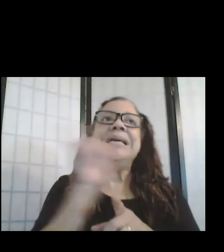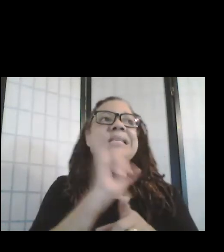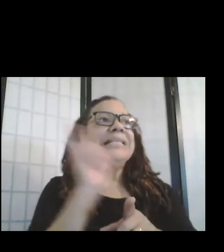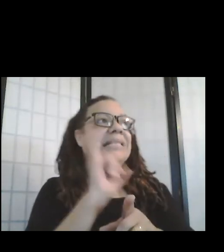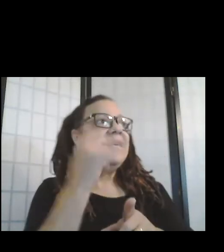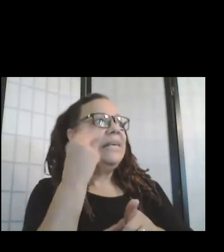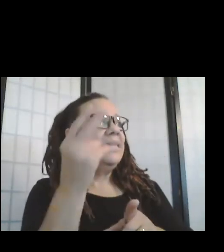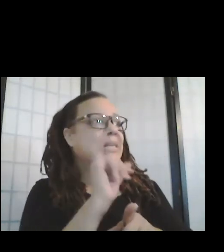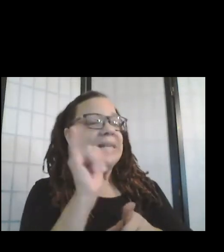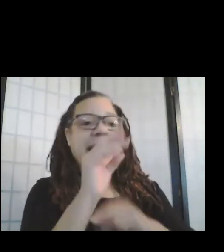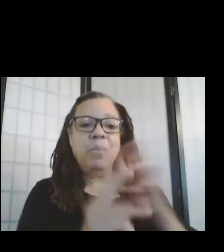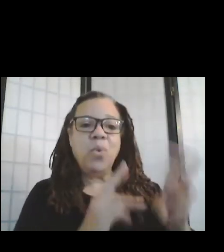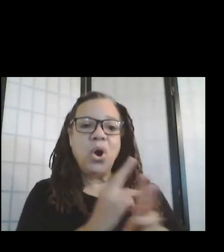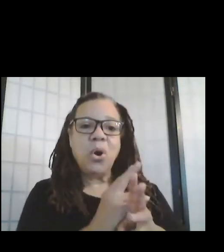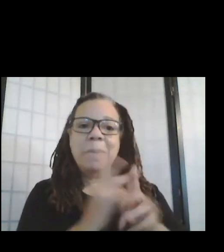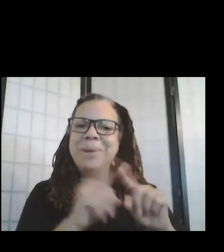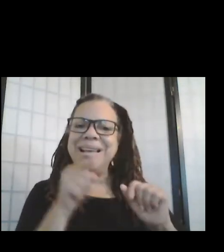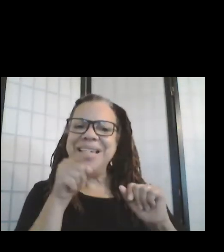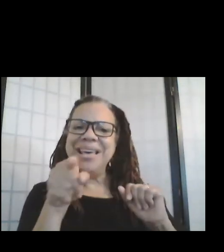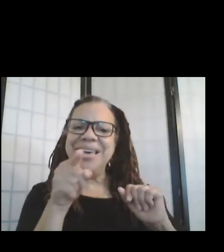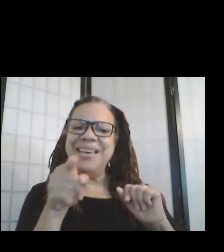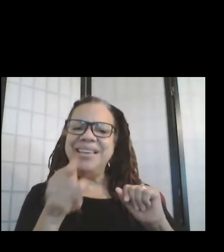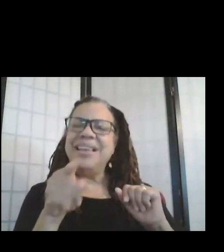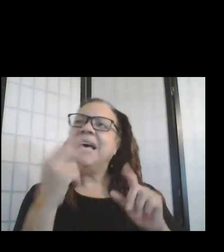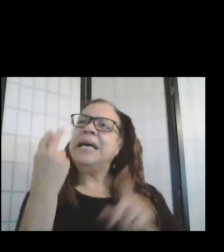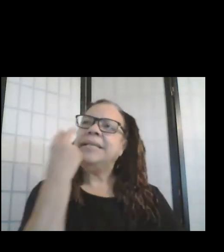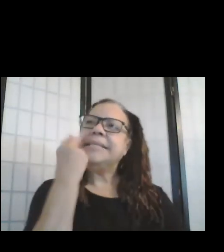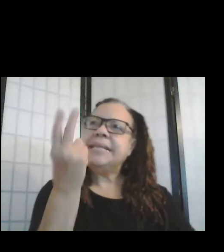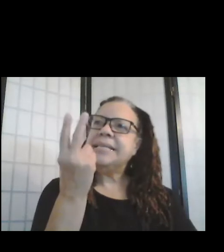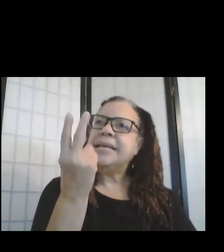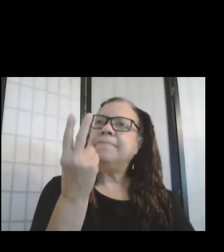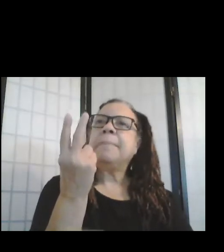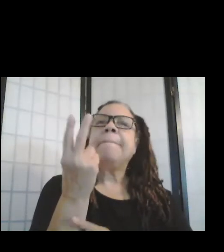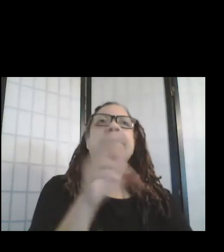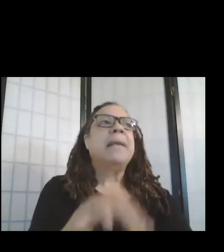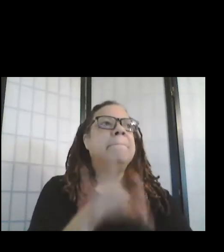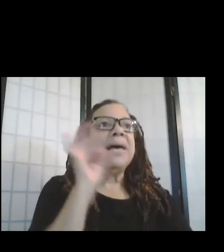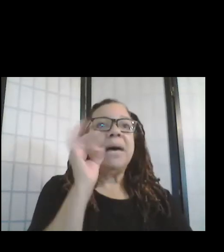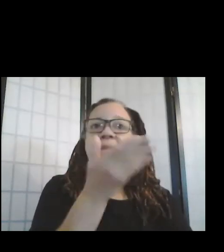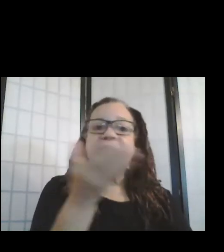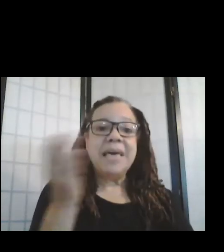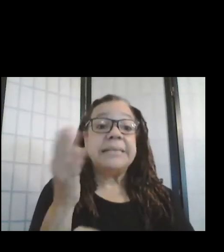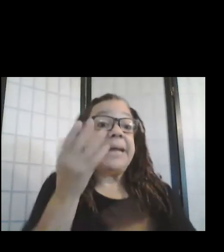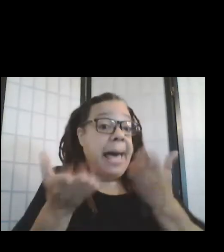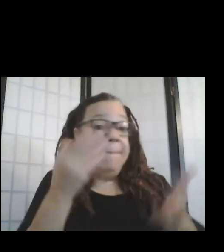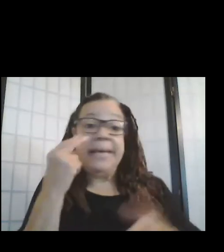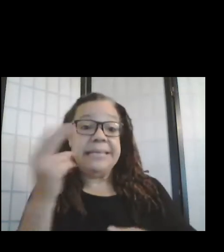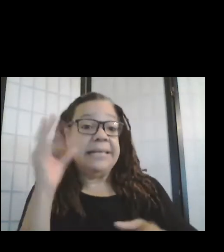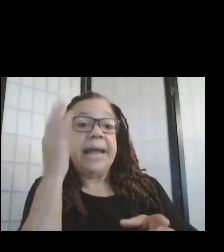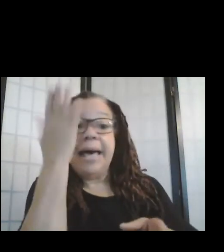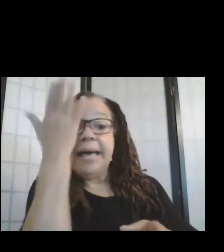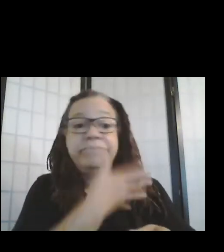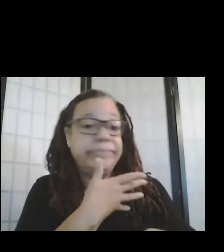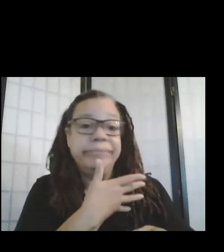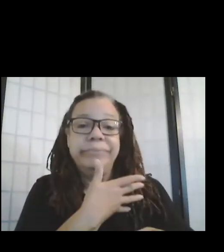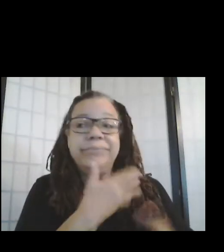you see, and he sees things or picks up on things that I might see, but I just pass